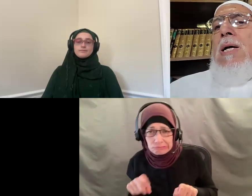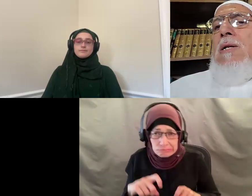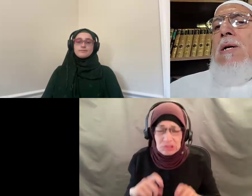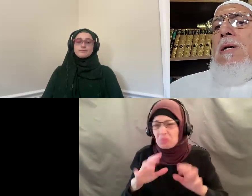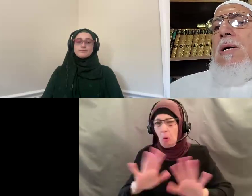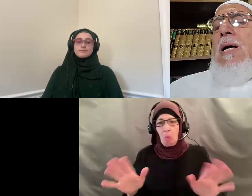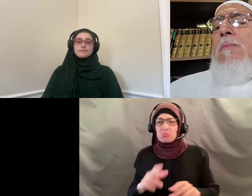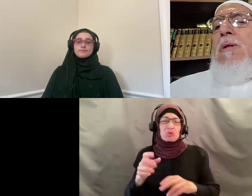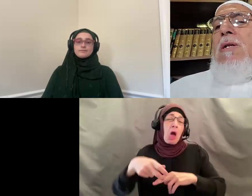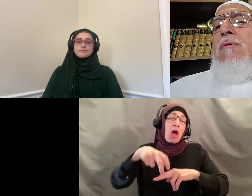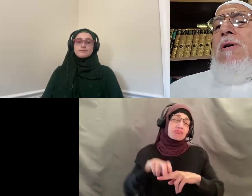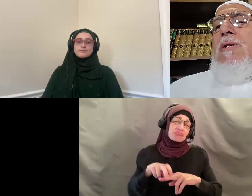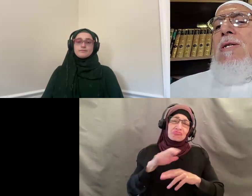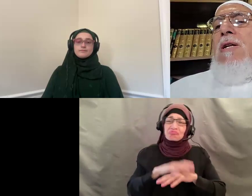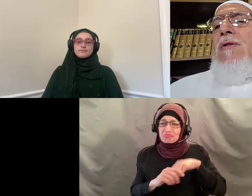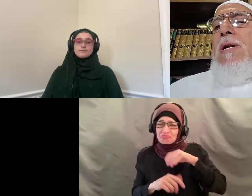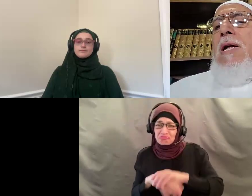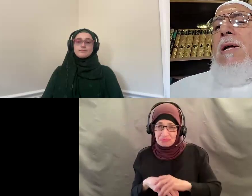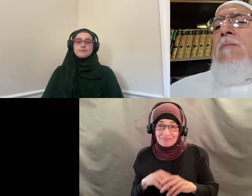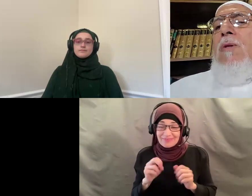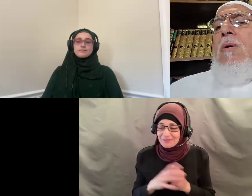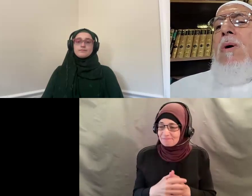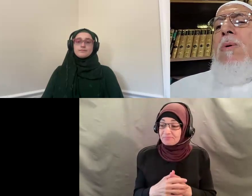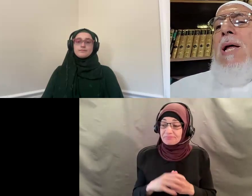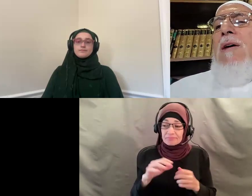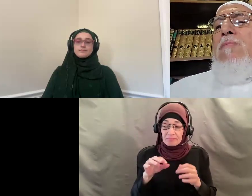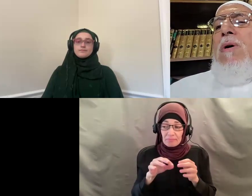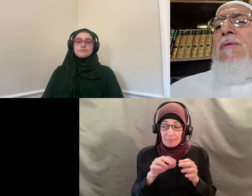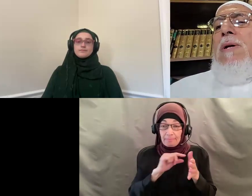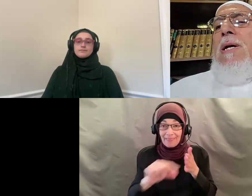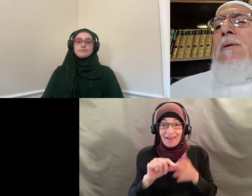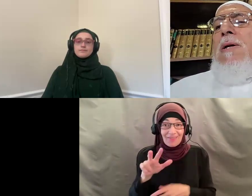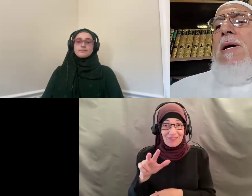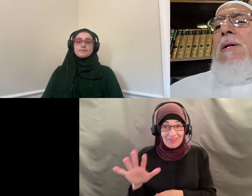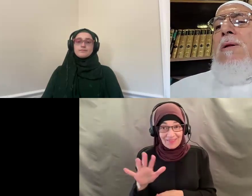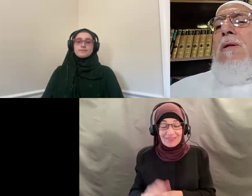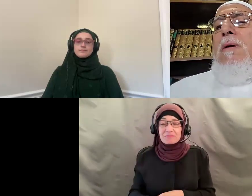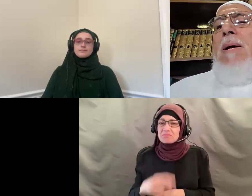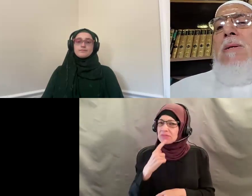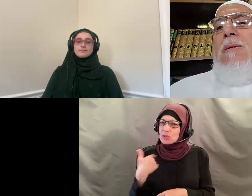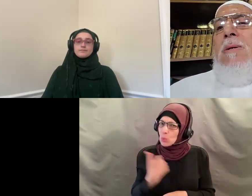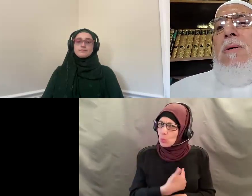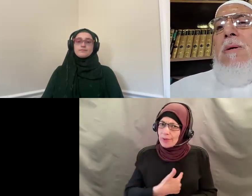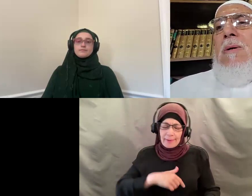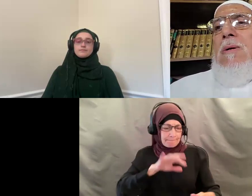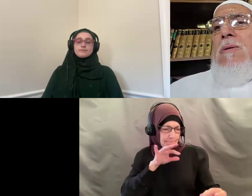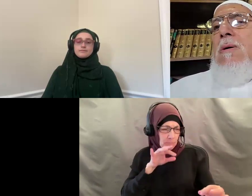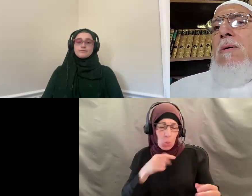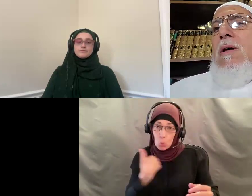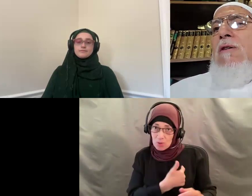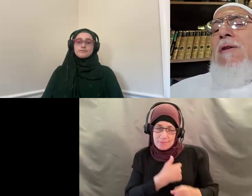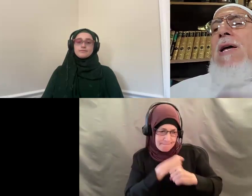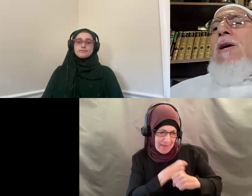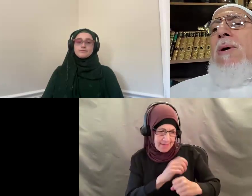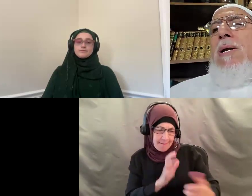So, and number 35, it says, definitely we will have perfectly created their mates.